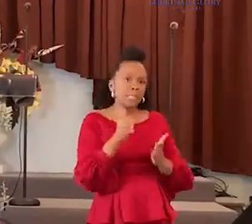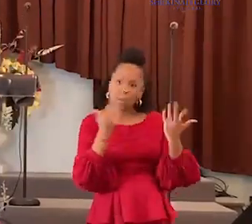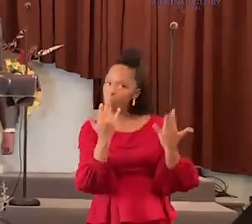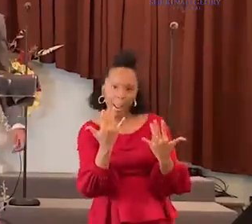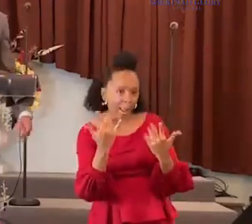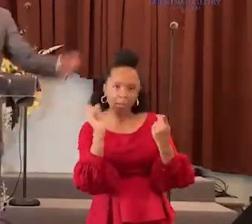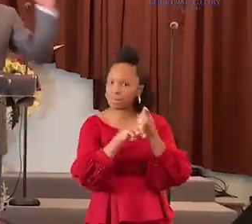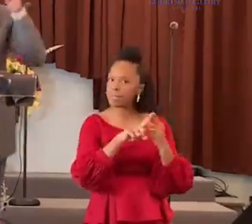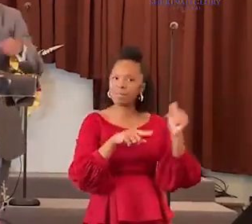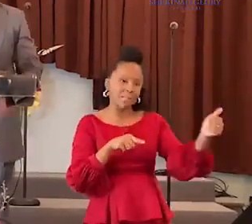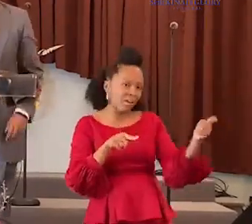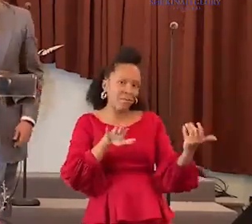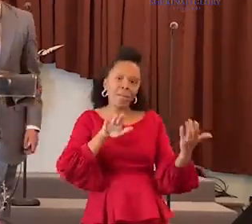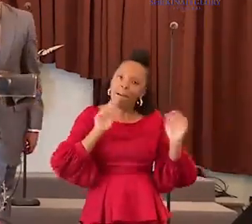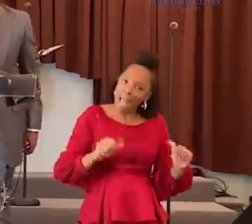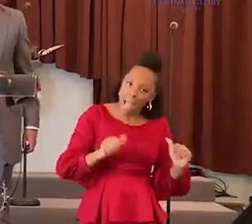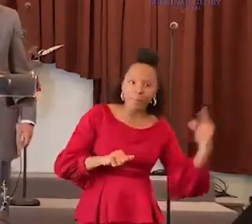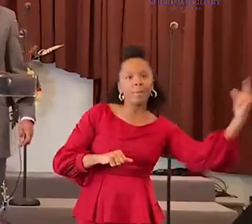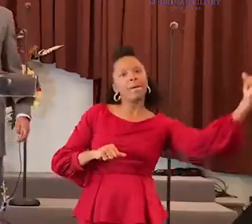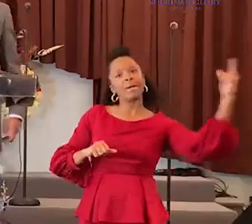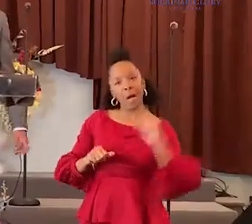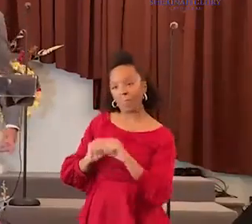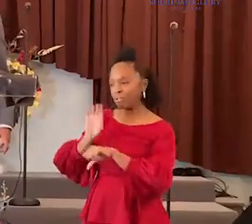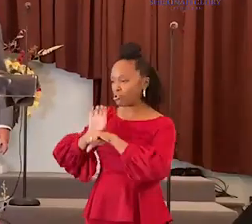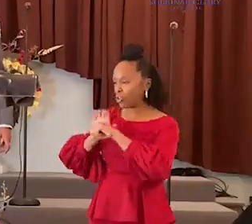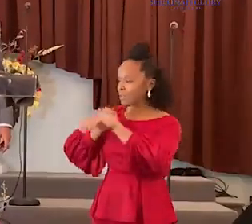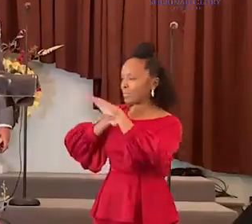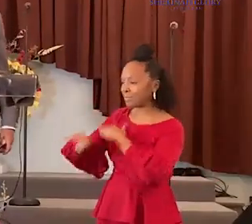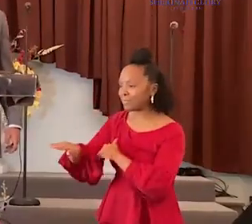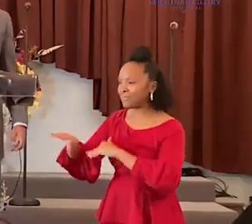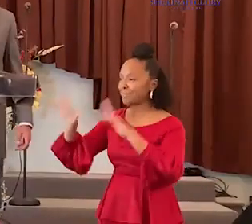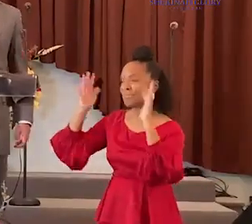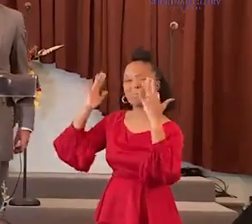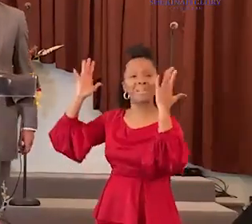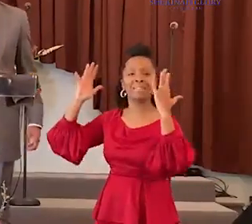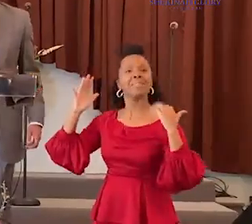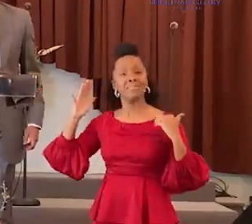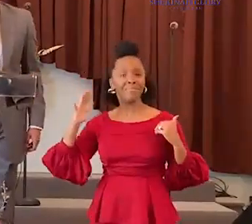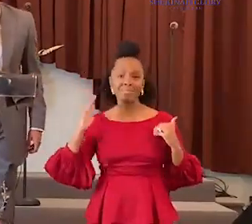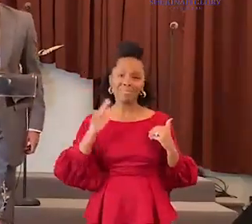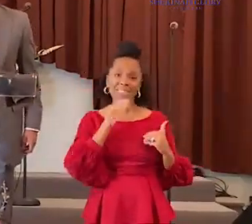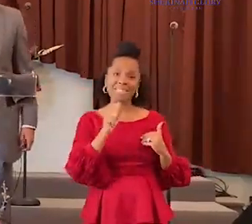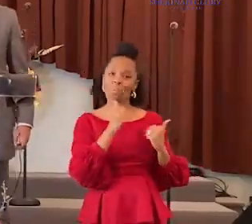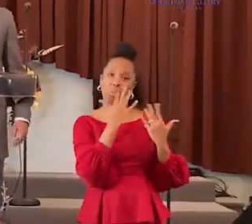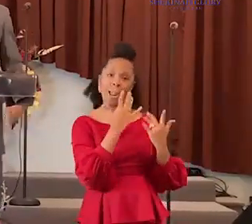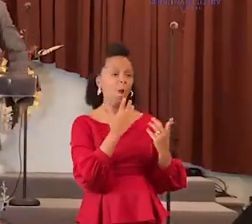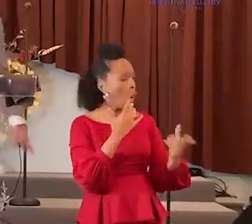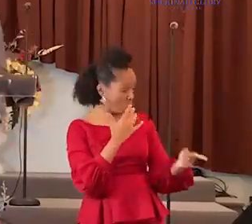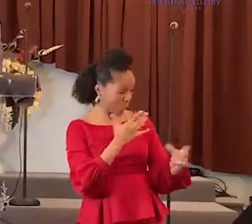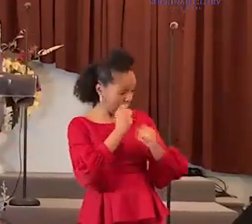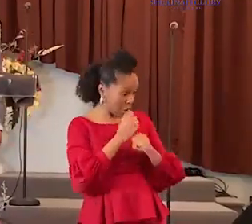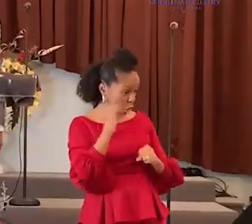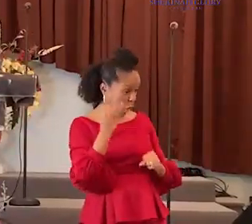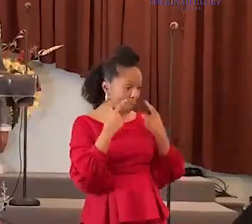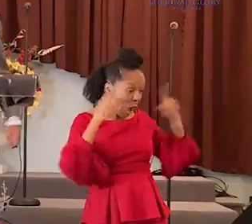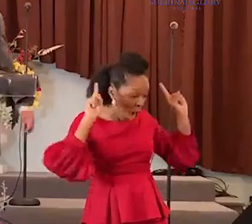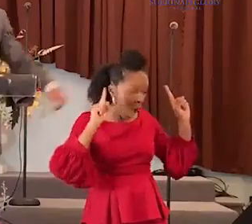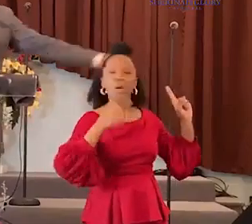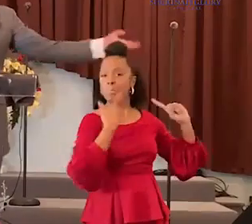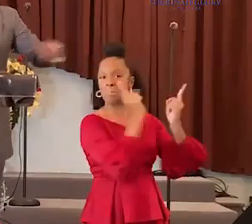was able to come to church. He didn't wait until he got a job. He didn't